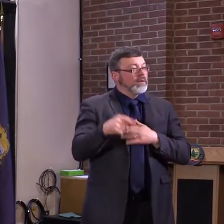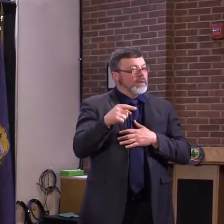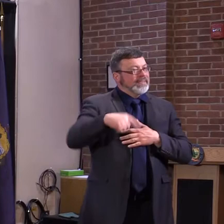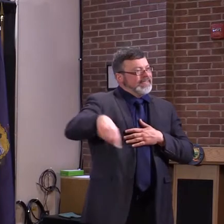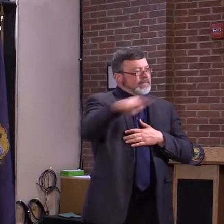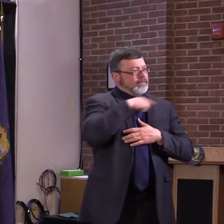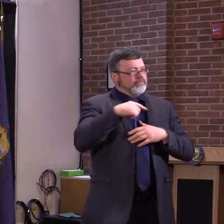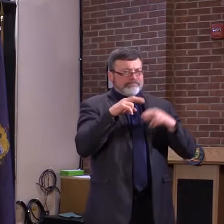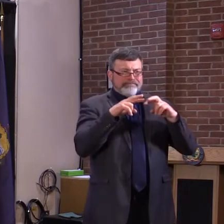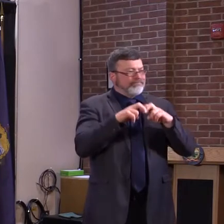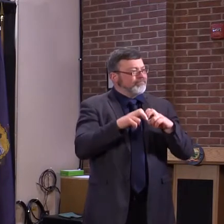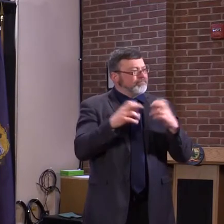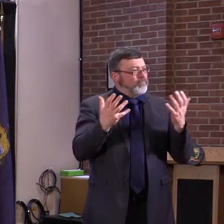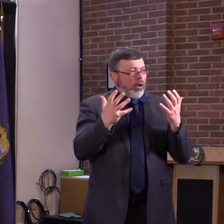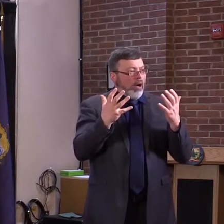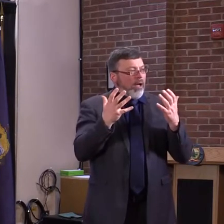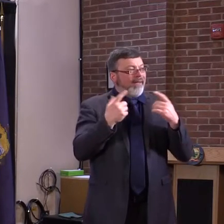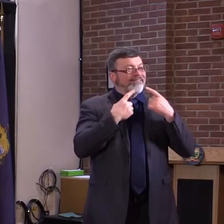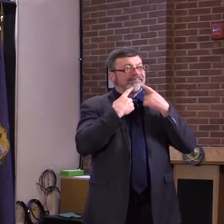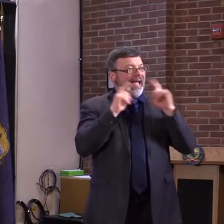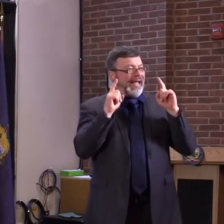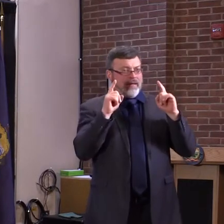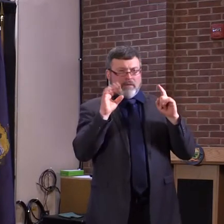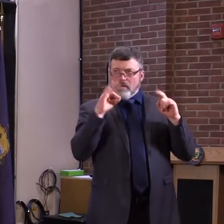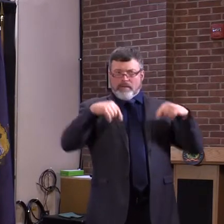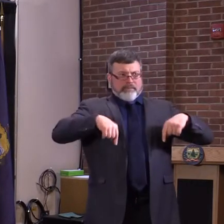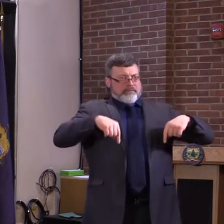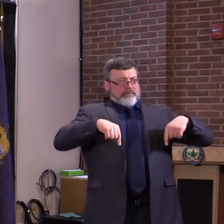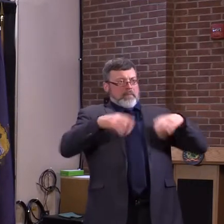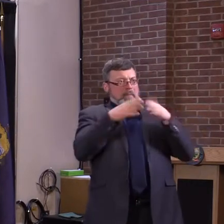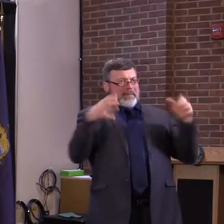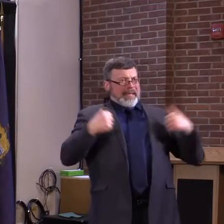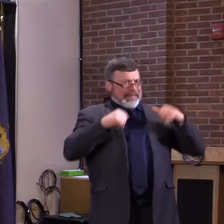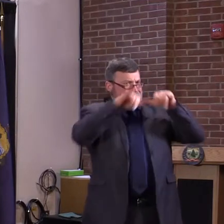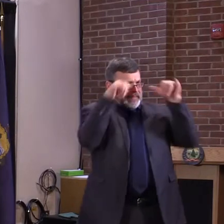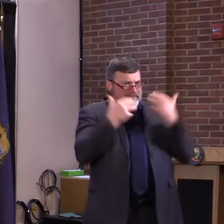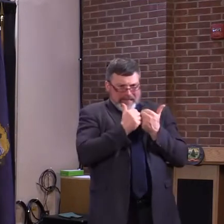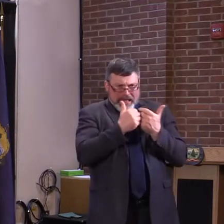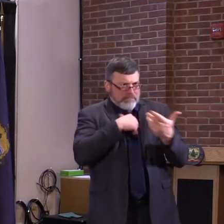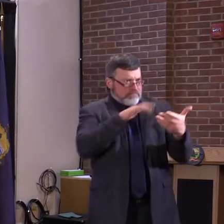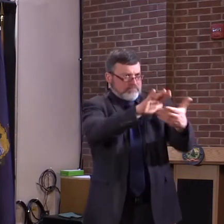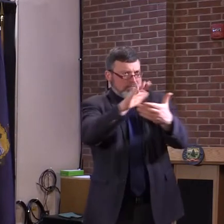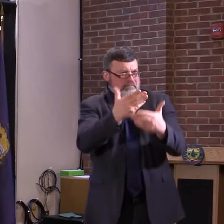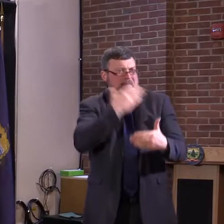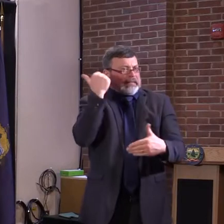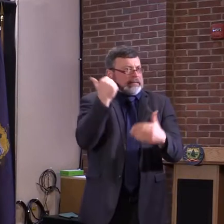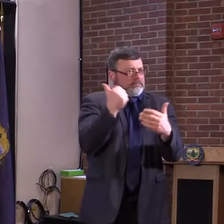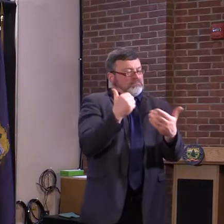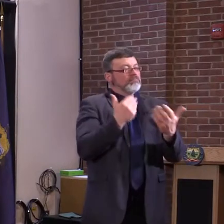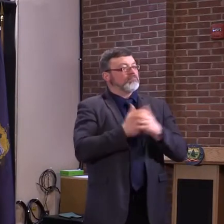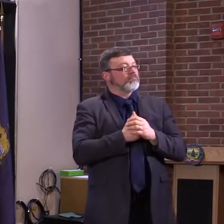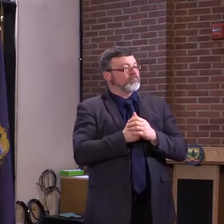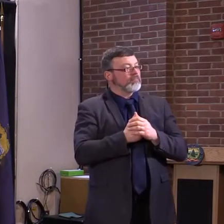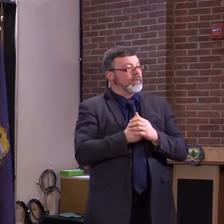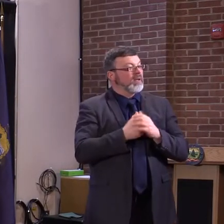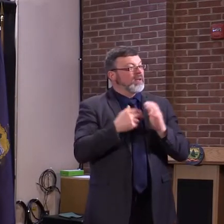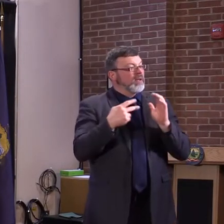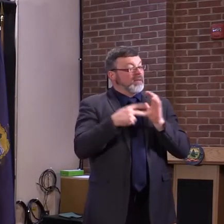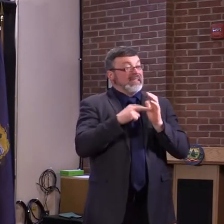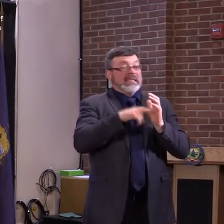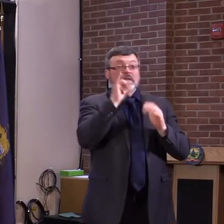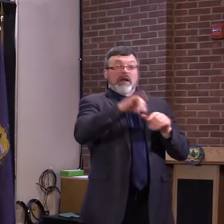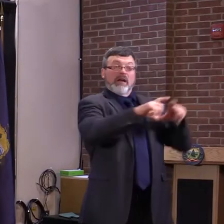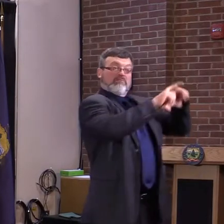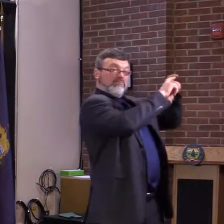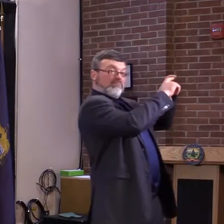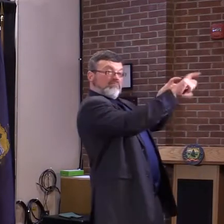use of our public health resources. Now, that means updating our case dashboard only on weekdays,